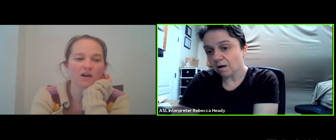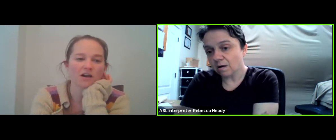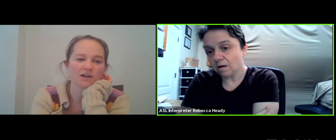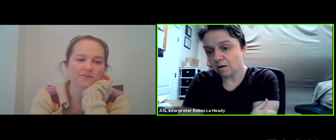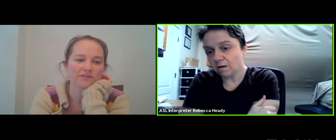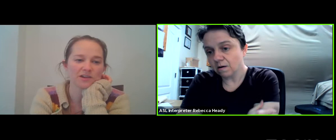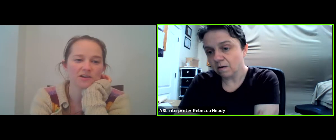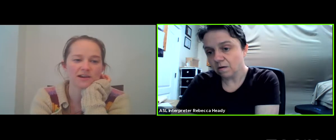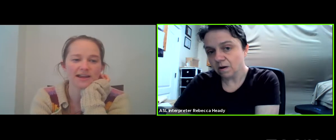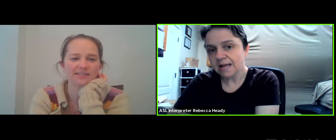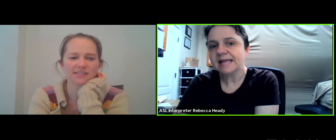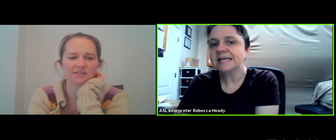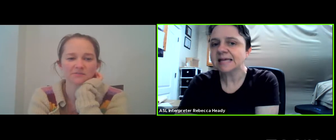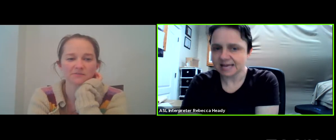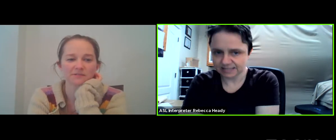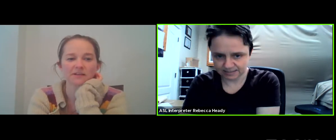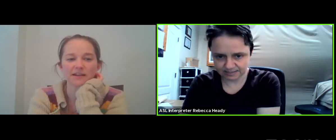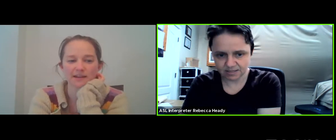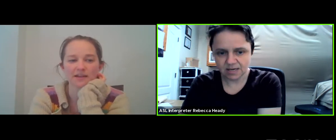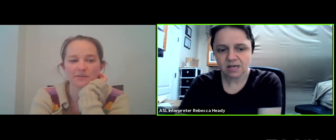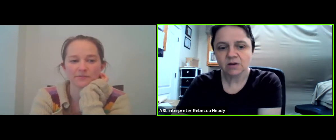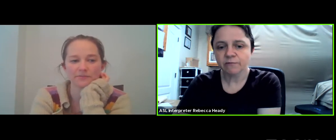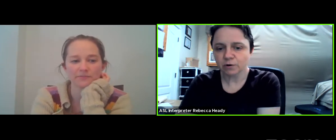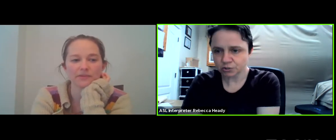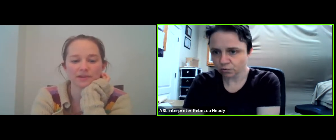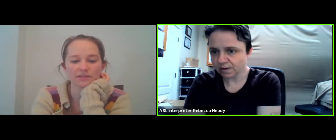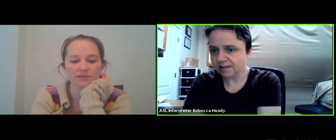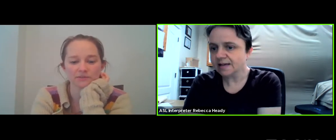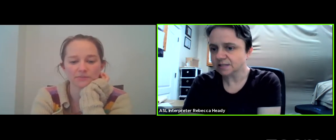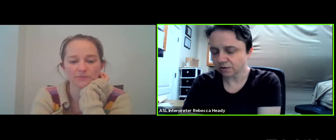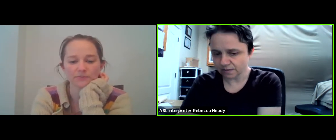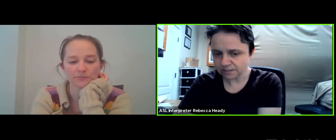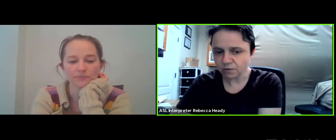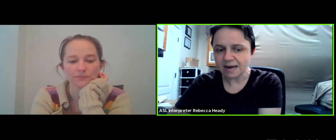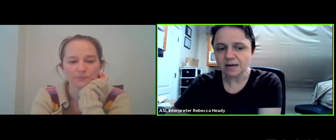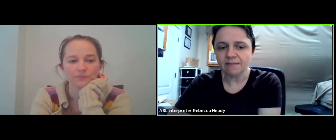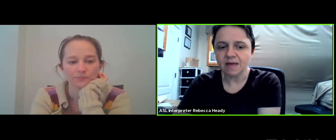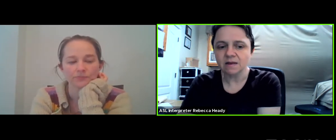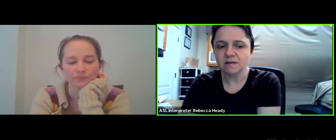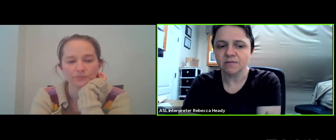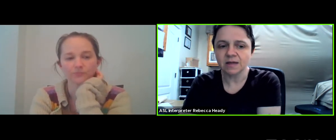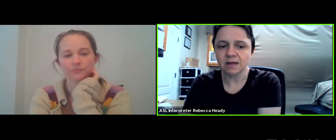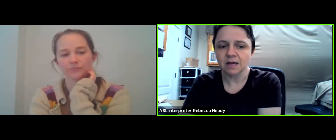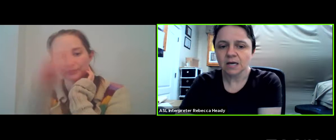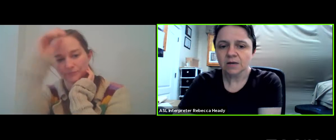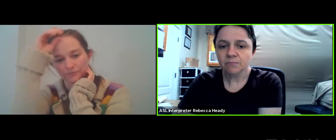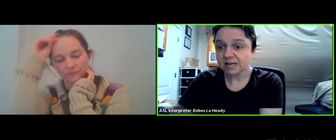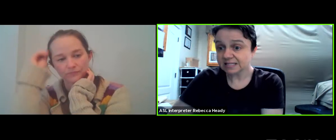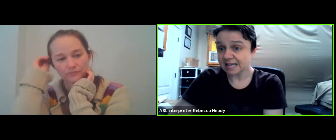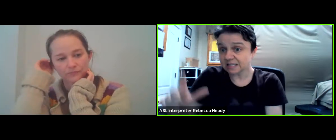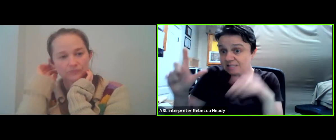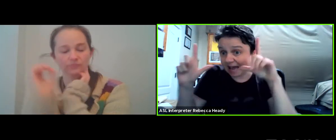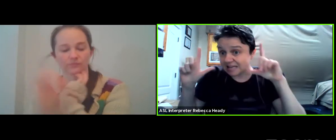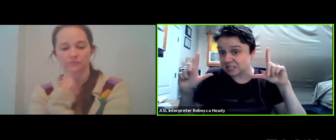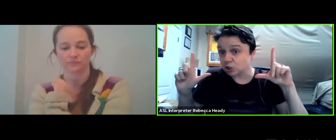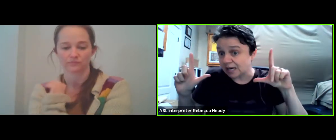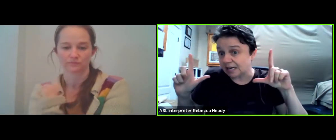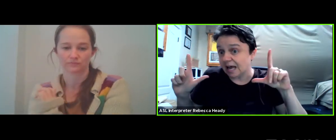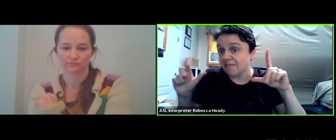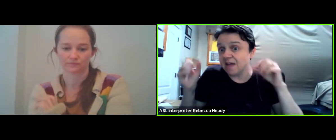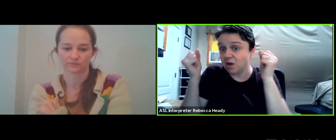of VRS. yes, virtual relay service, right? And then because they had a